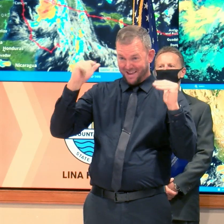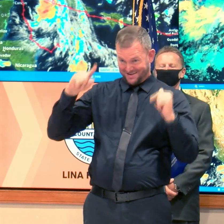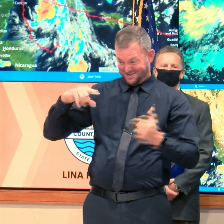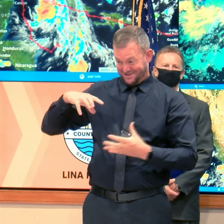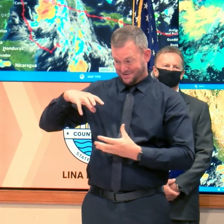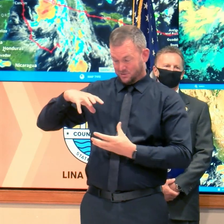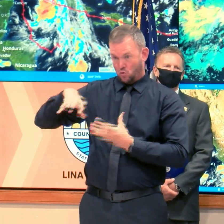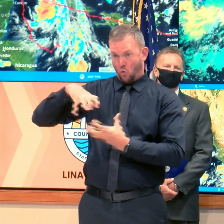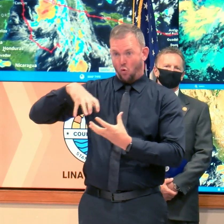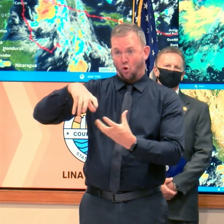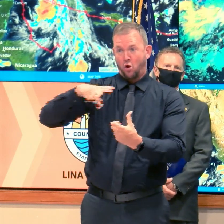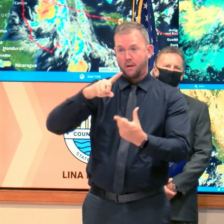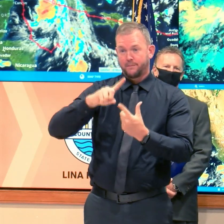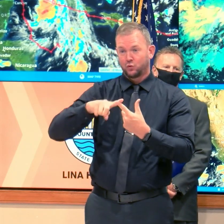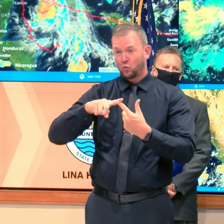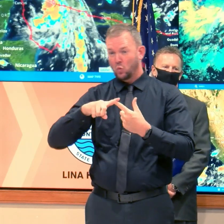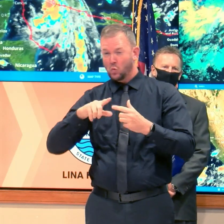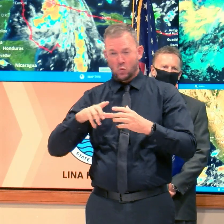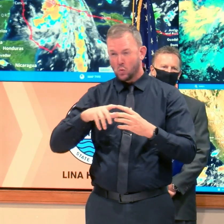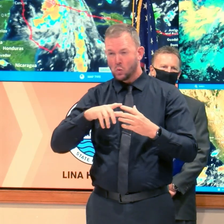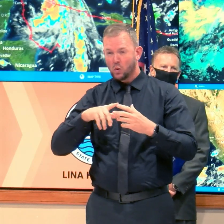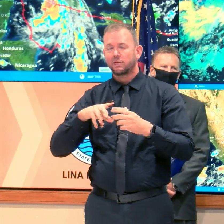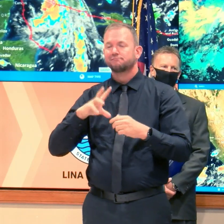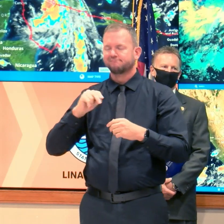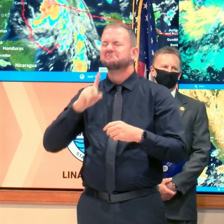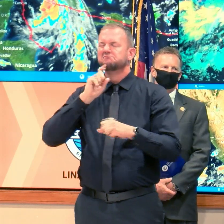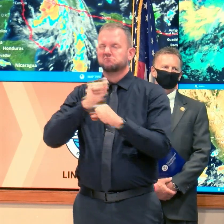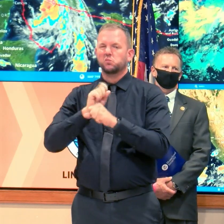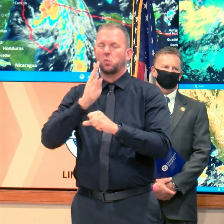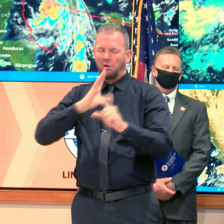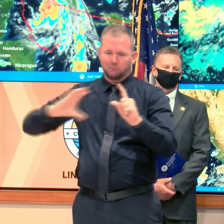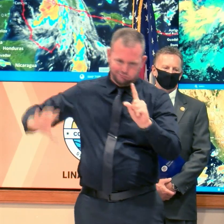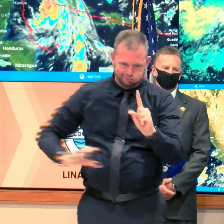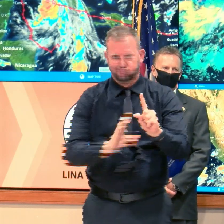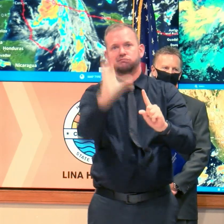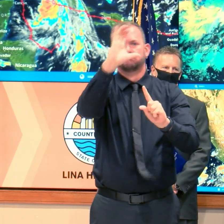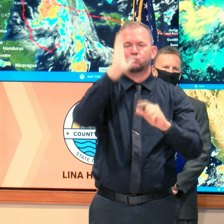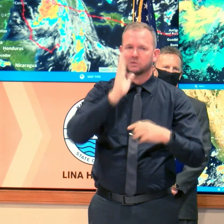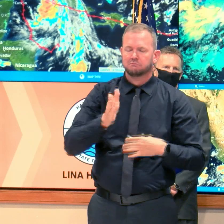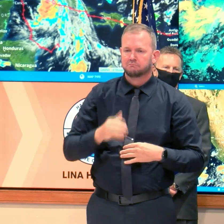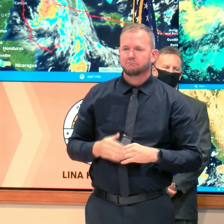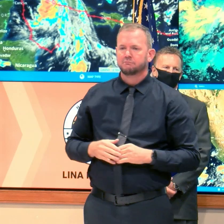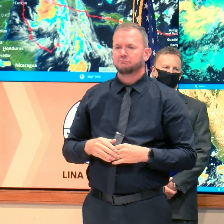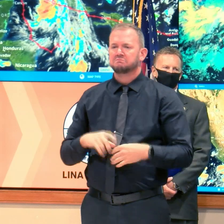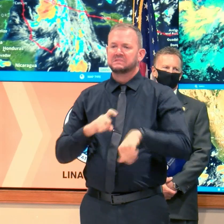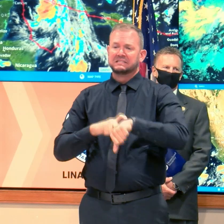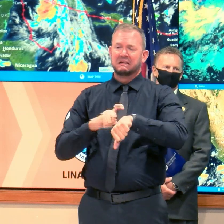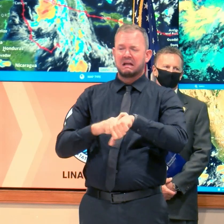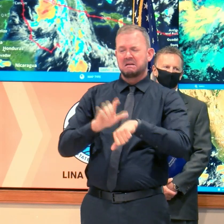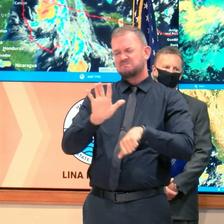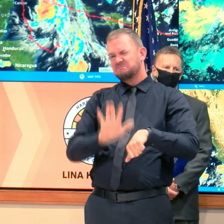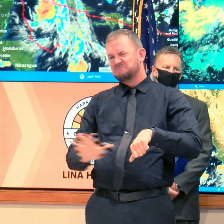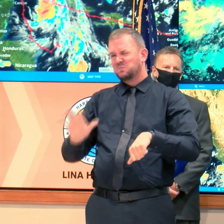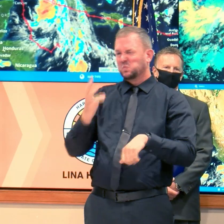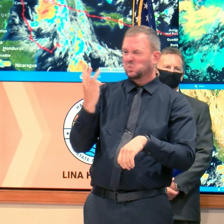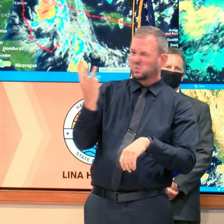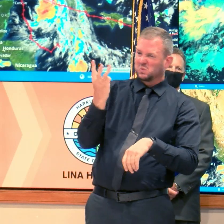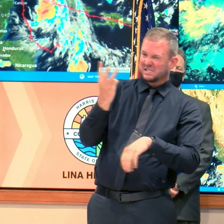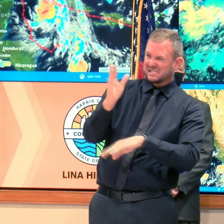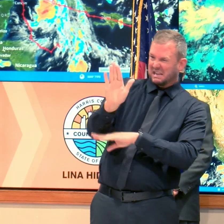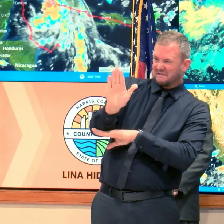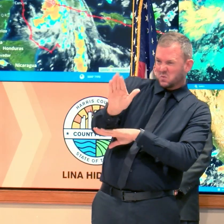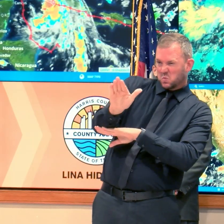it will come through. Probably about late Wednesday, could be about the midnight hour or